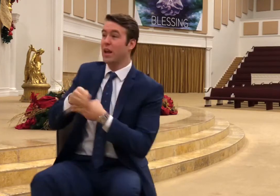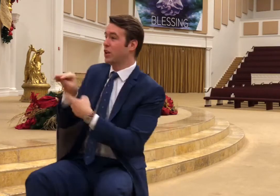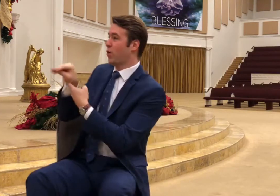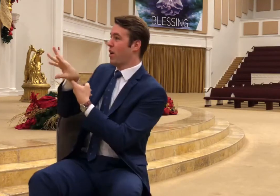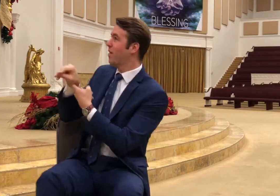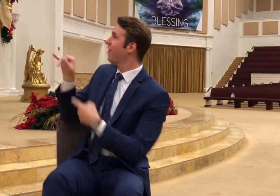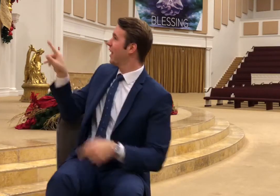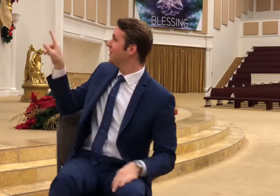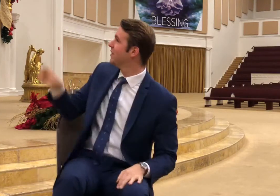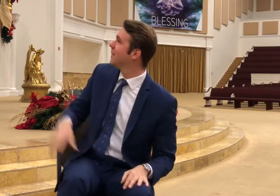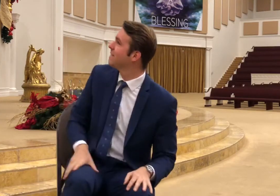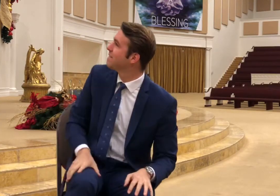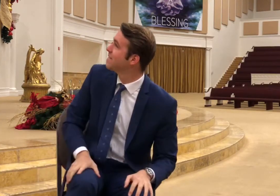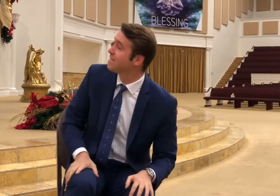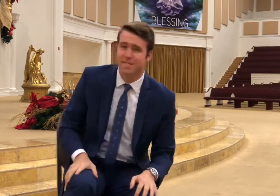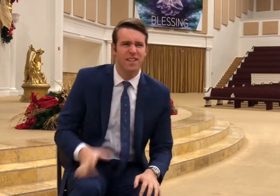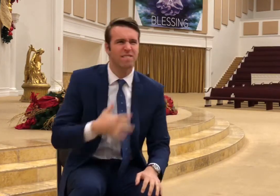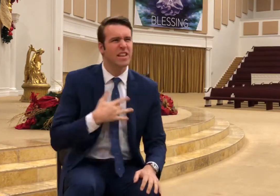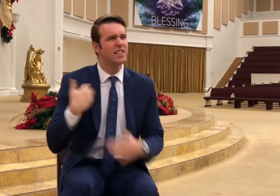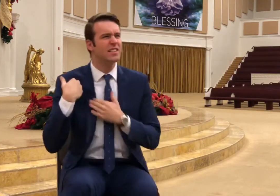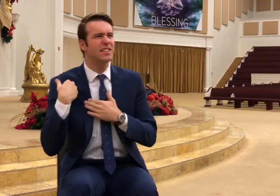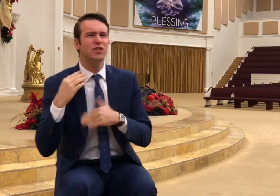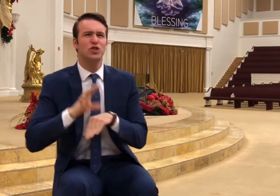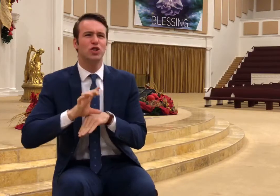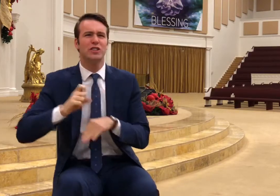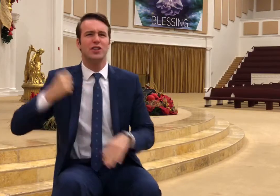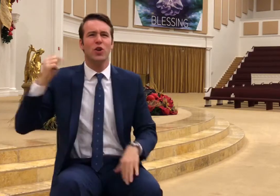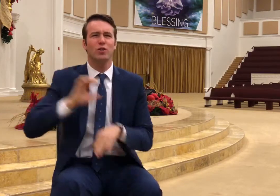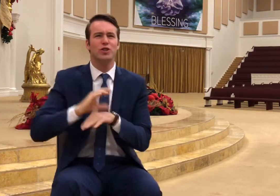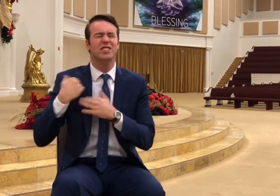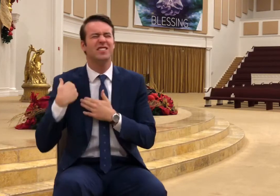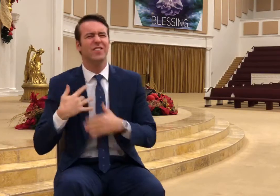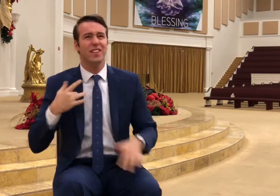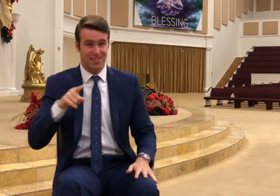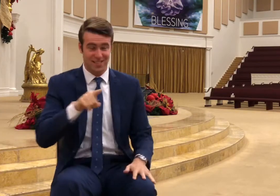church. How many think you can have church right there?